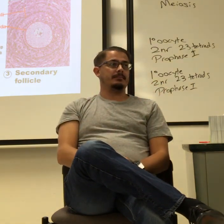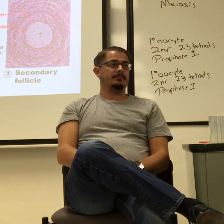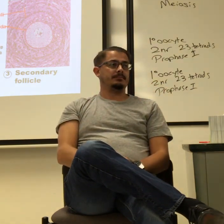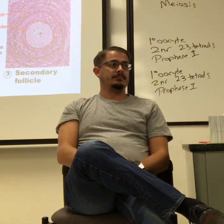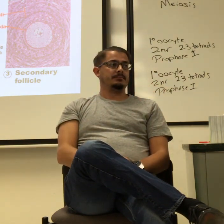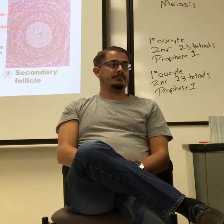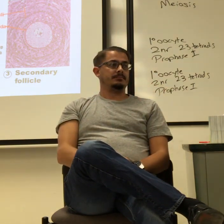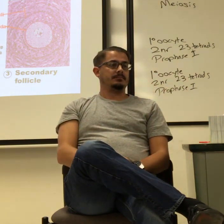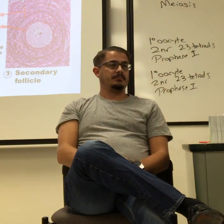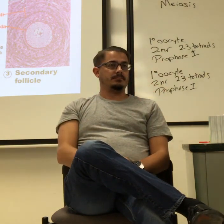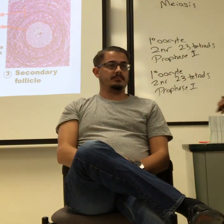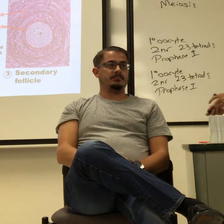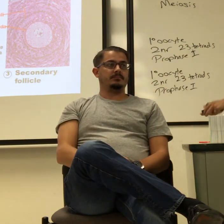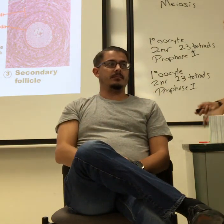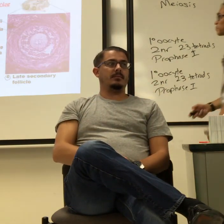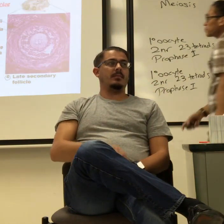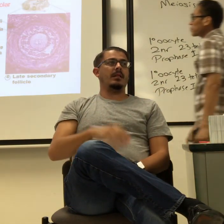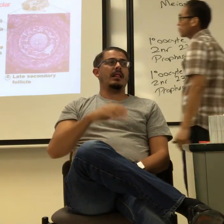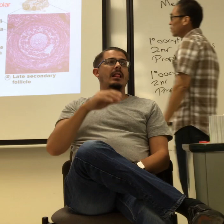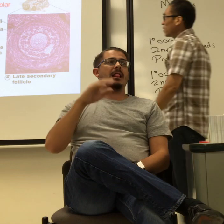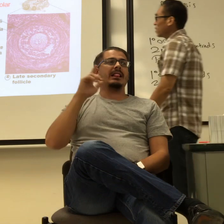When you get to late secondary,